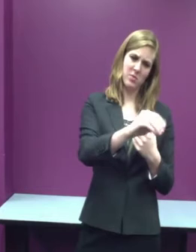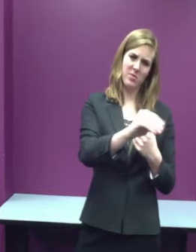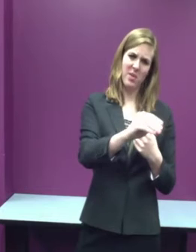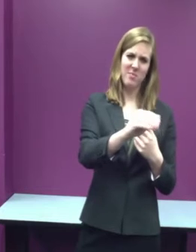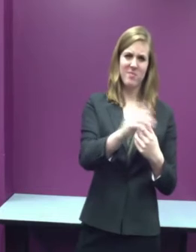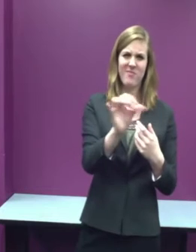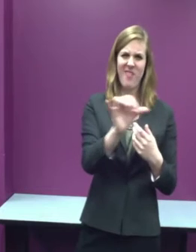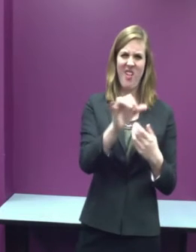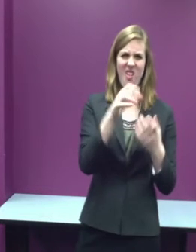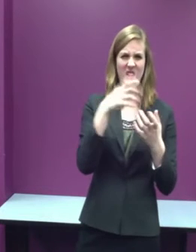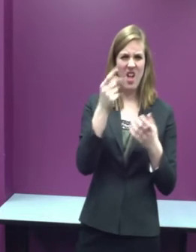dogs.